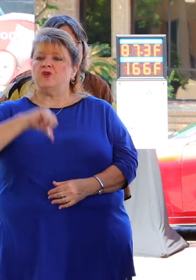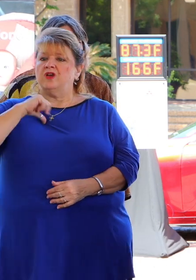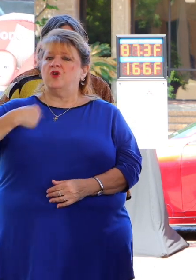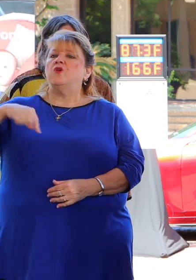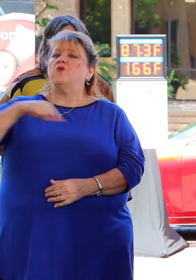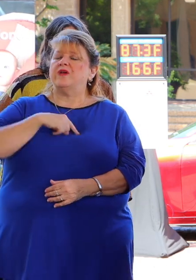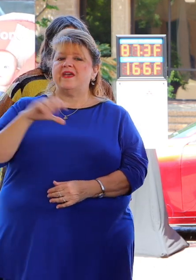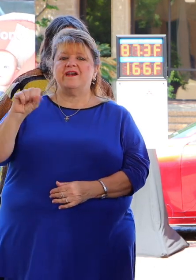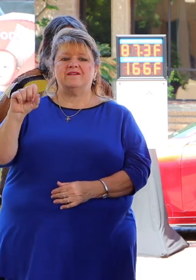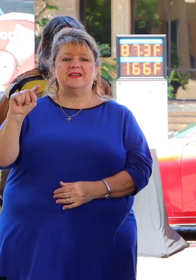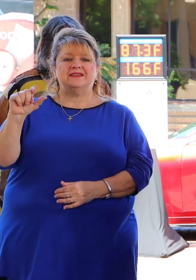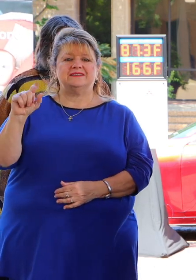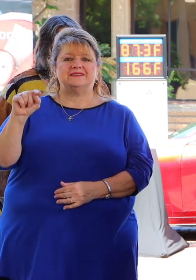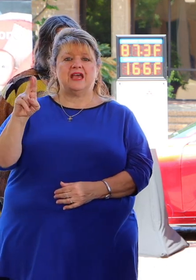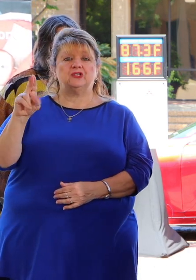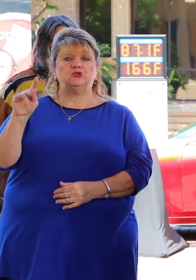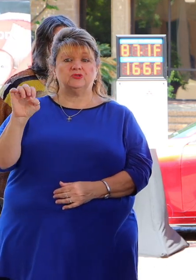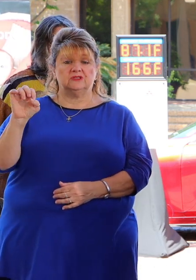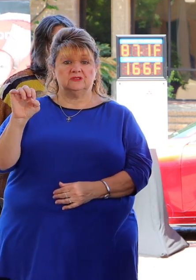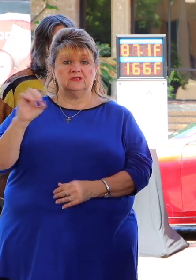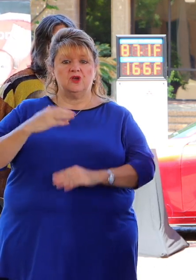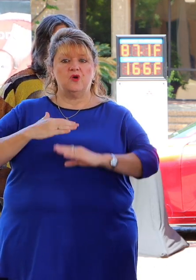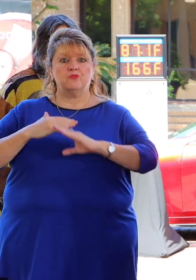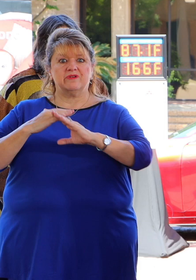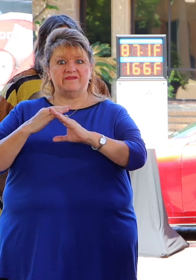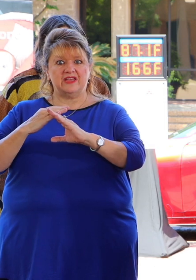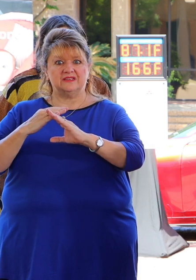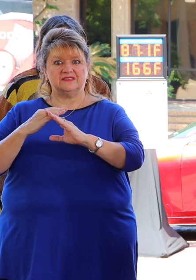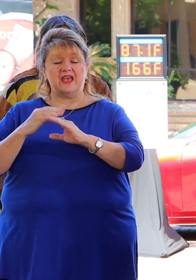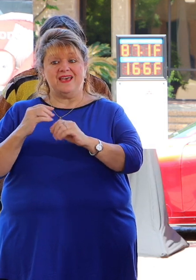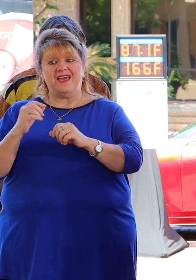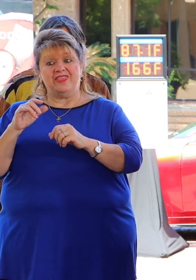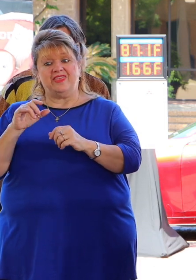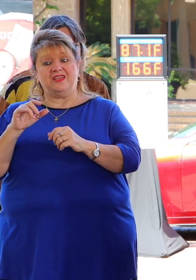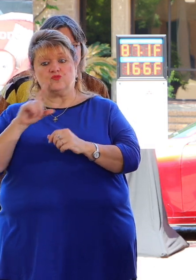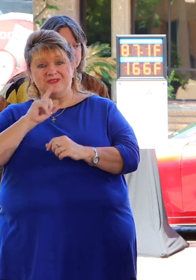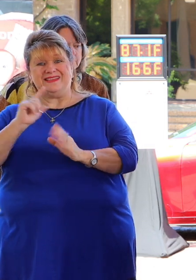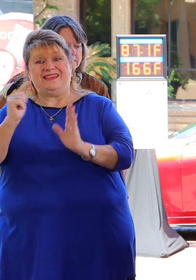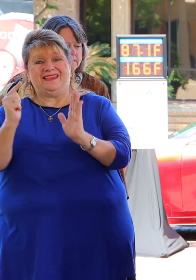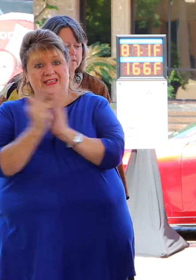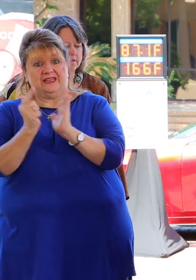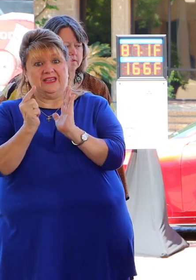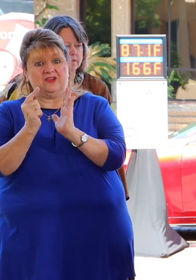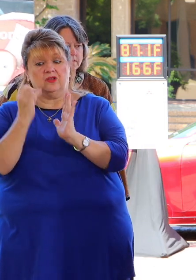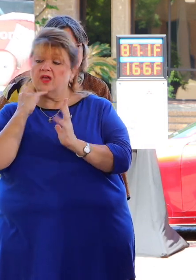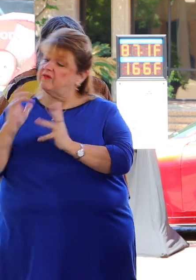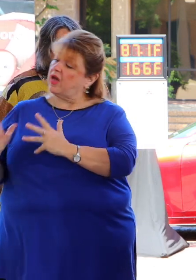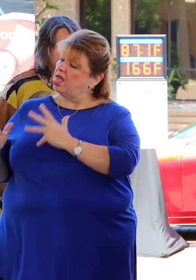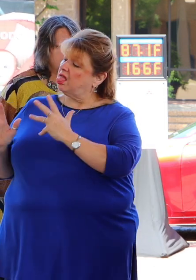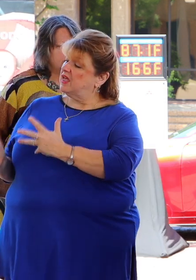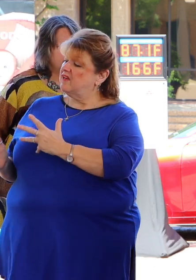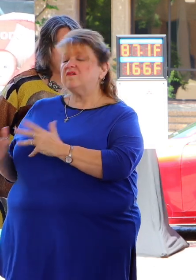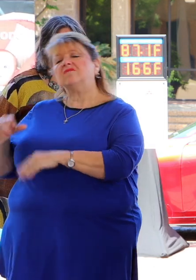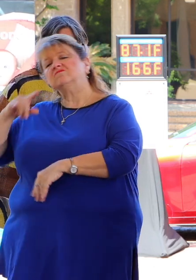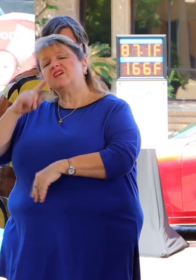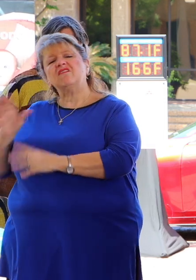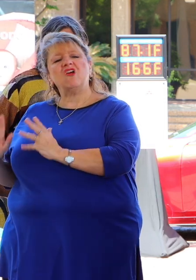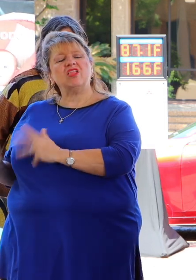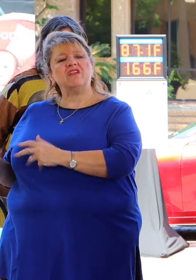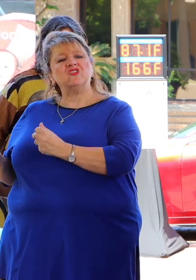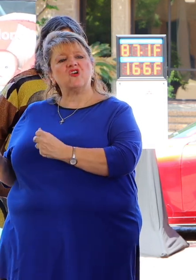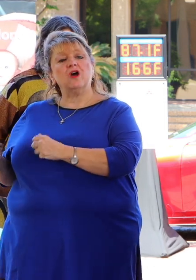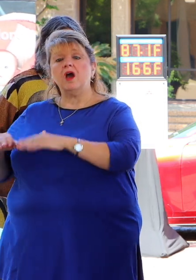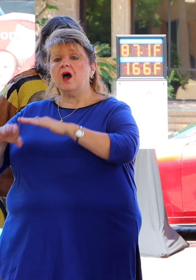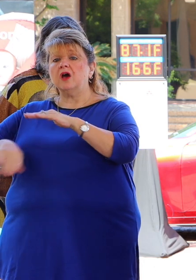have a statute that prevents and makes it illegal for a person to leave a child